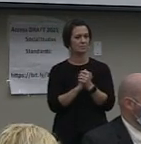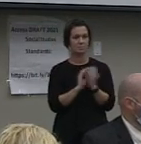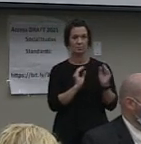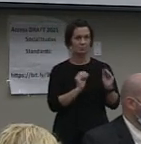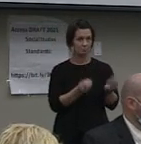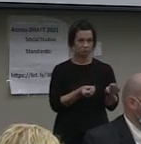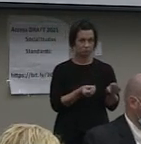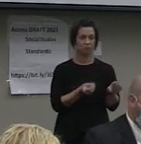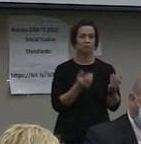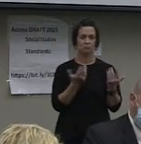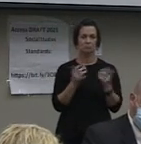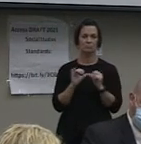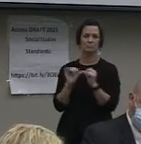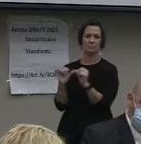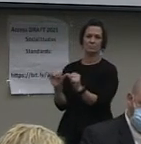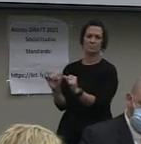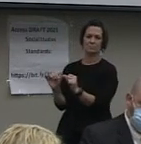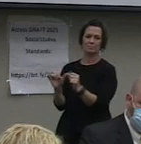Hearing none, that motion carries.